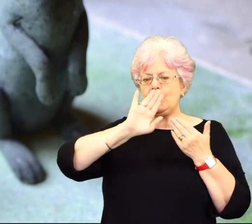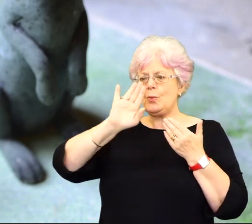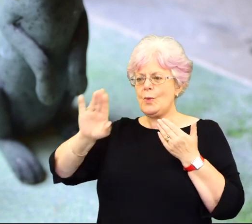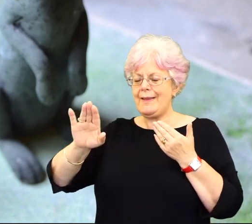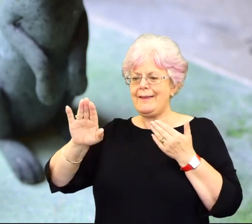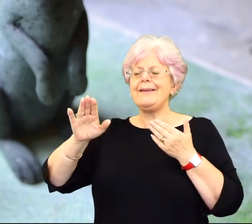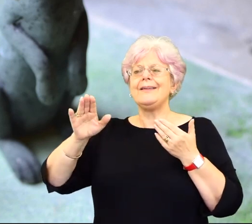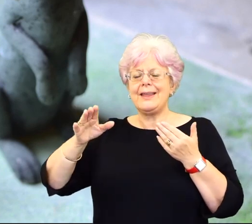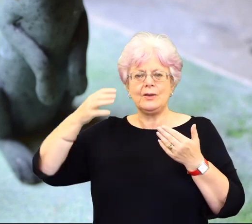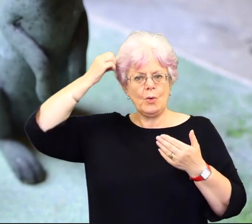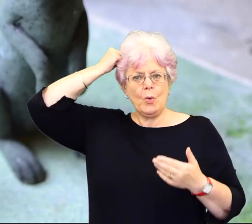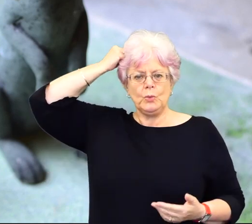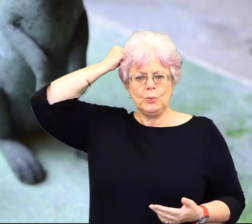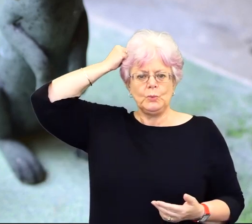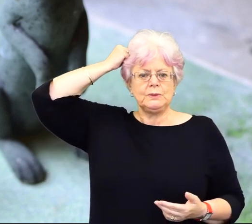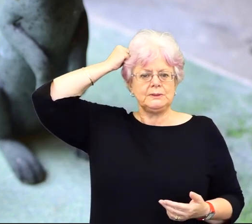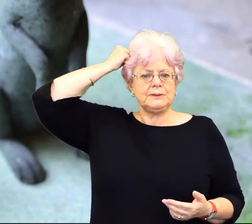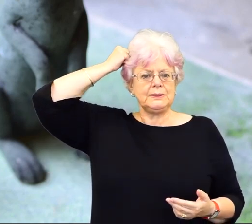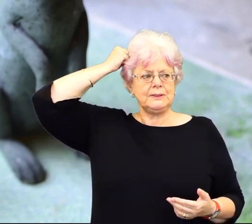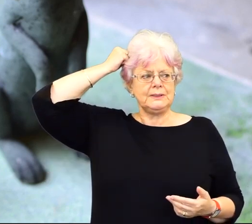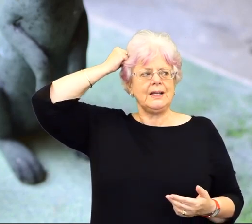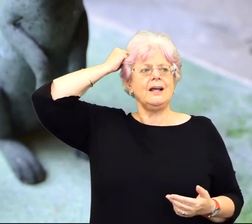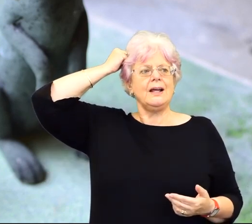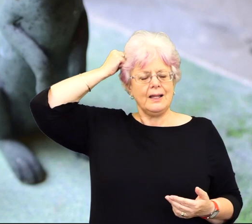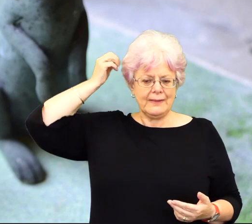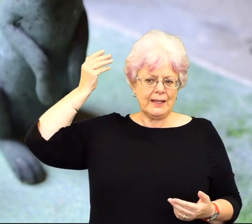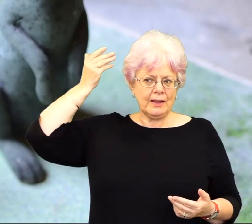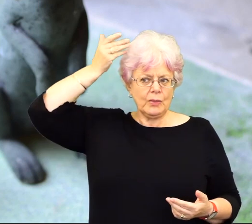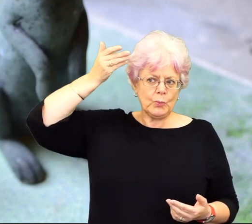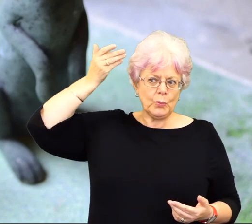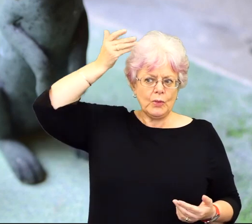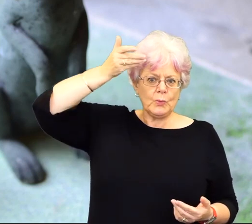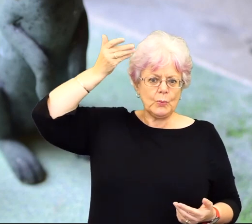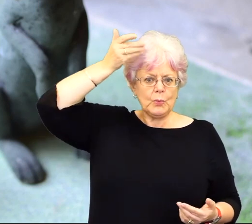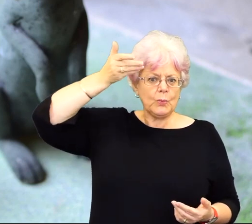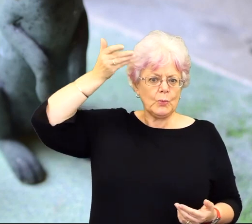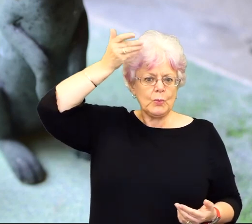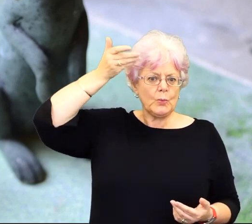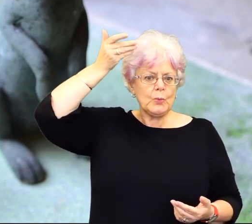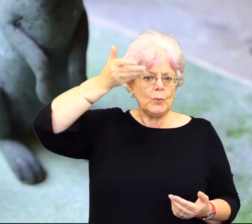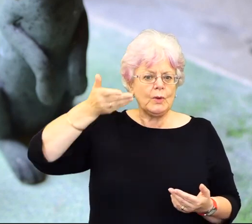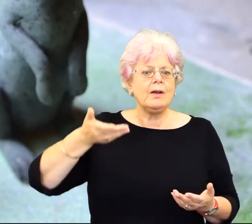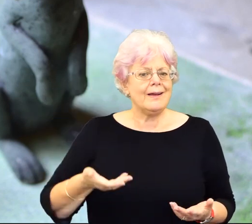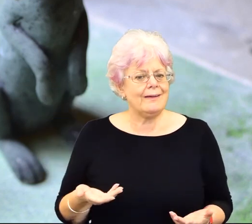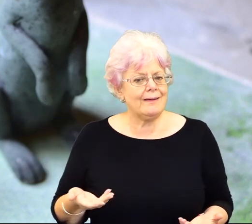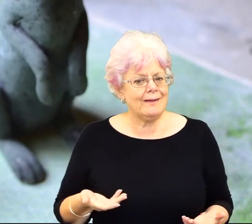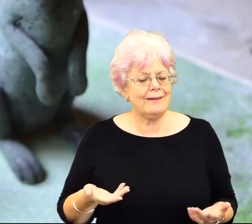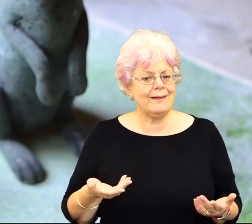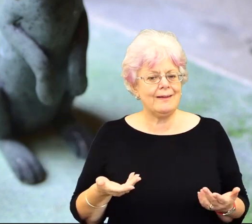I, you sort of store it in the back of your head, and all of sudden, it's all coming through, and it's sort of, with me, it takes a bit of